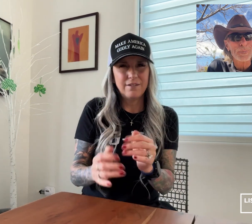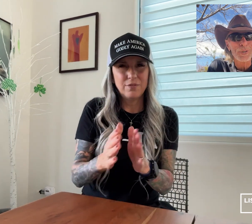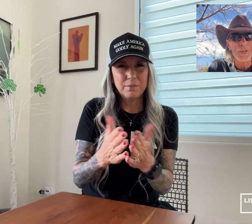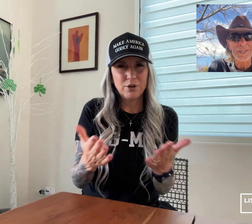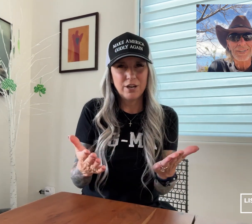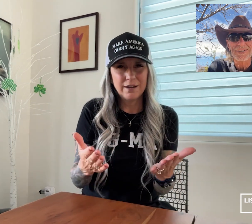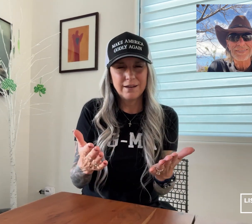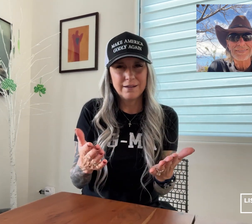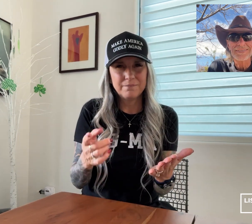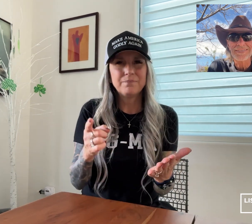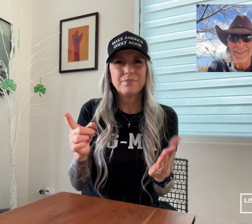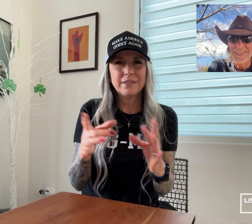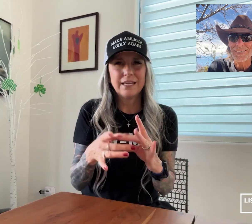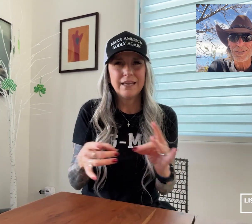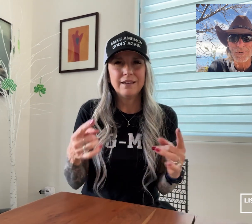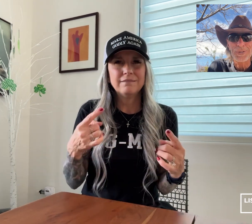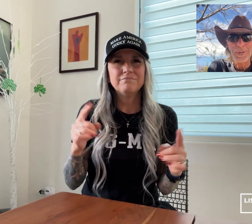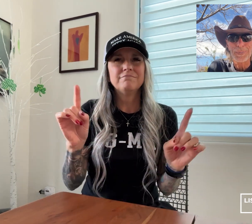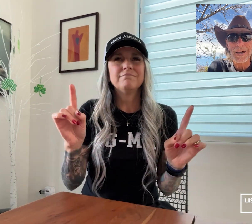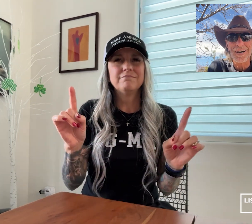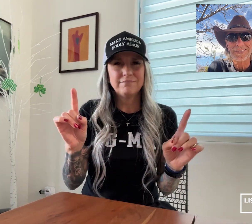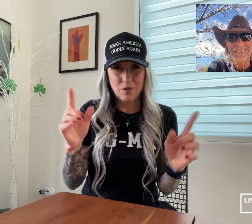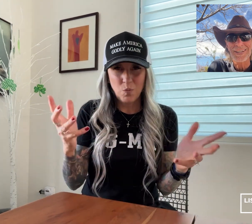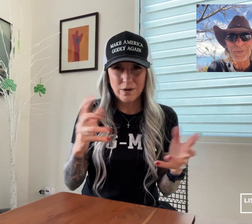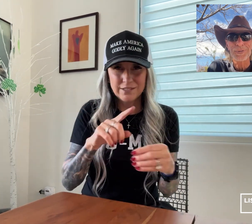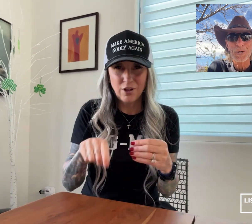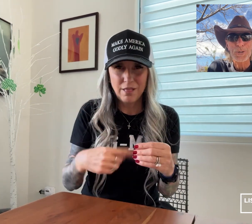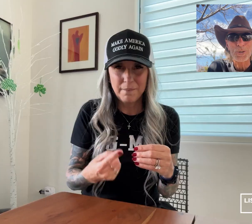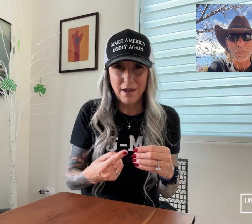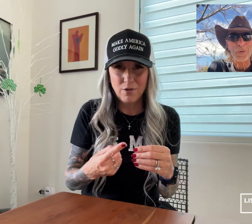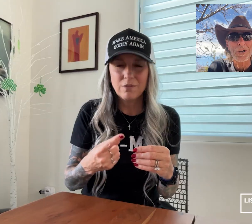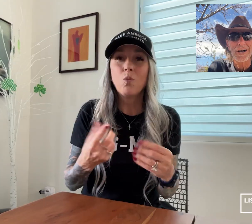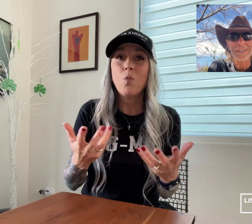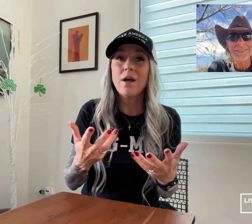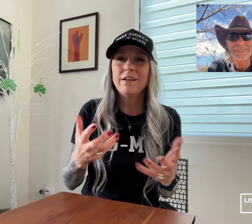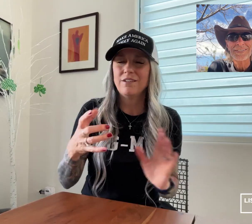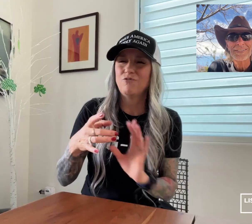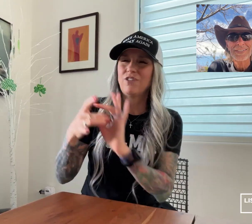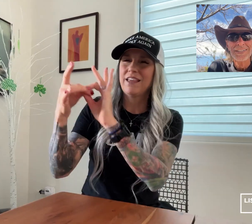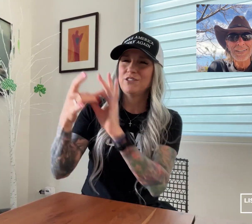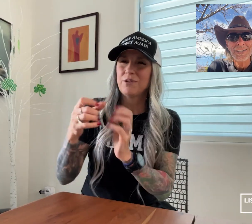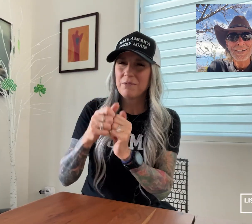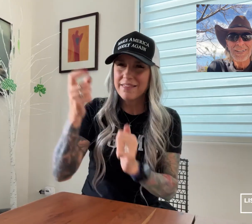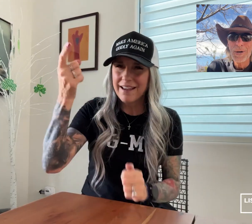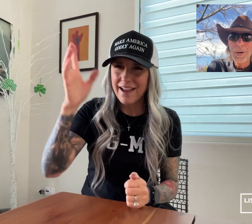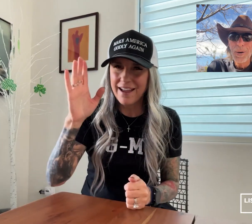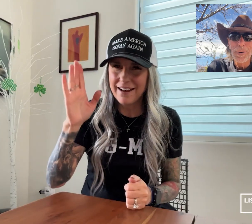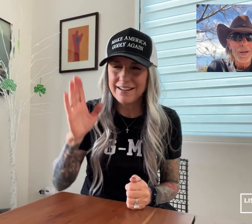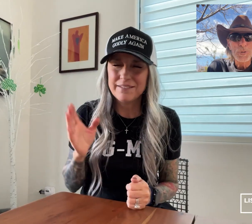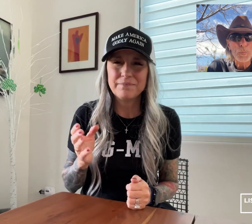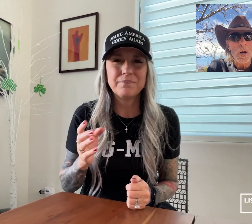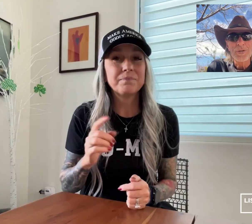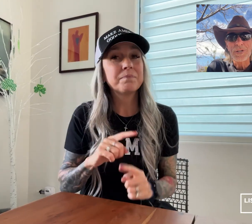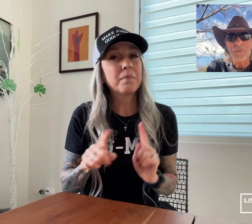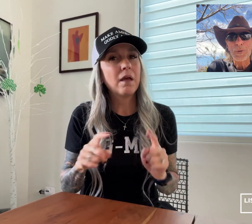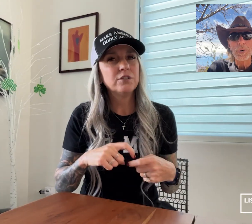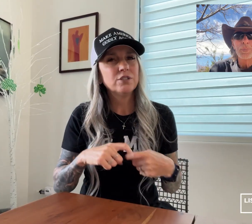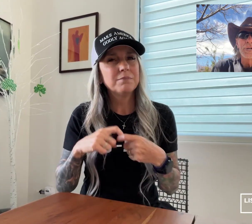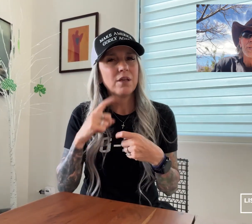book, he says what it's all about, and that's a relationship with God. But I'm just pausing for a moment in the